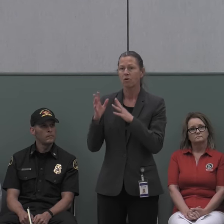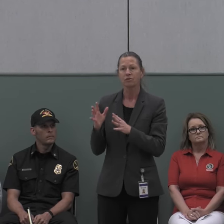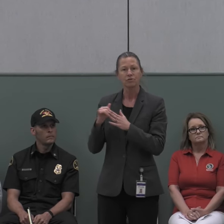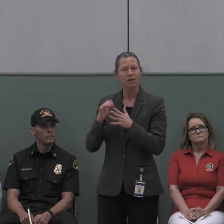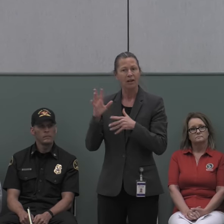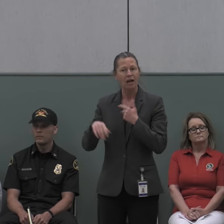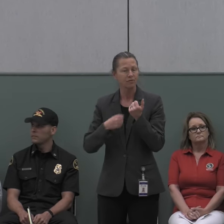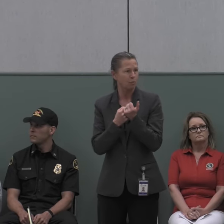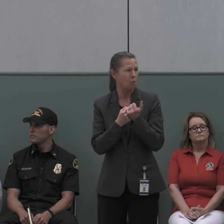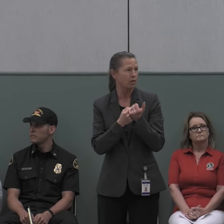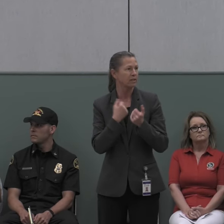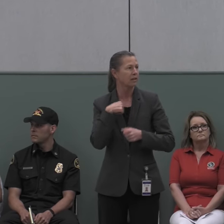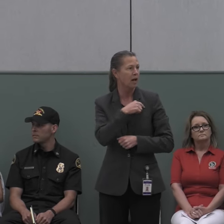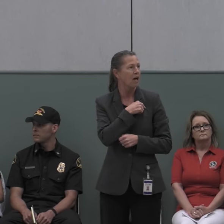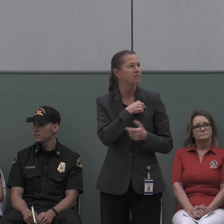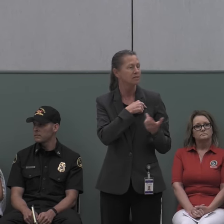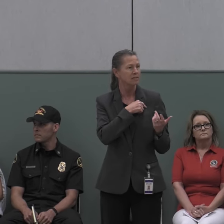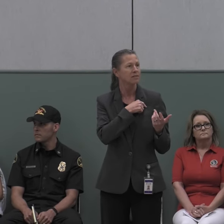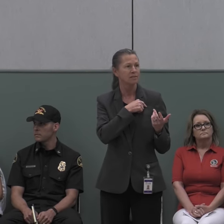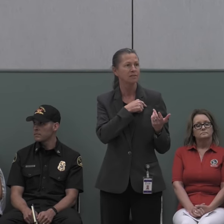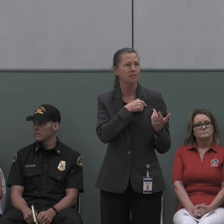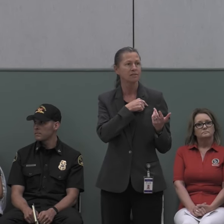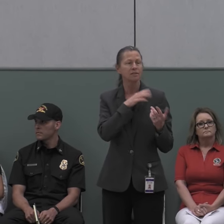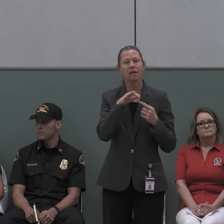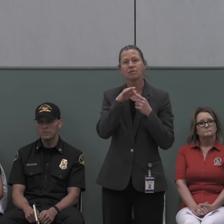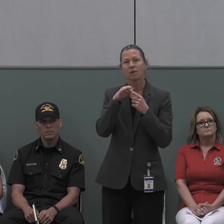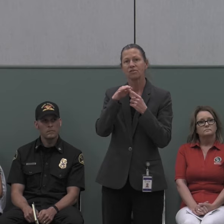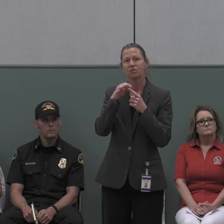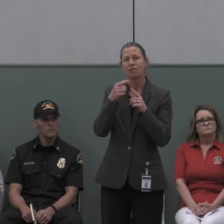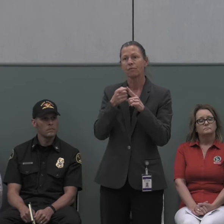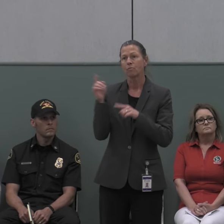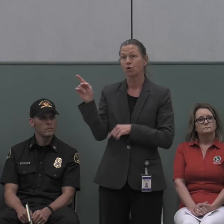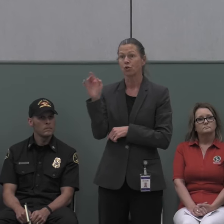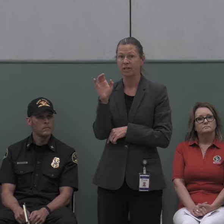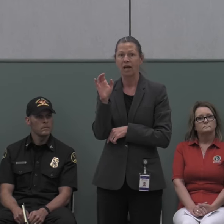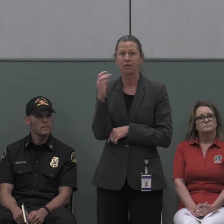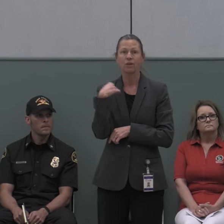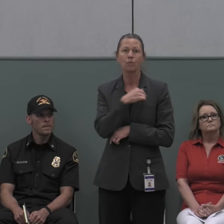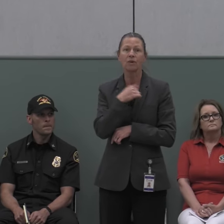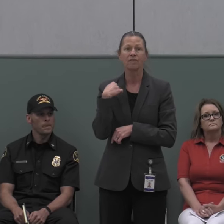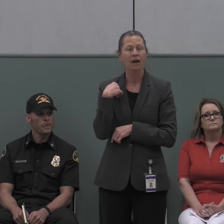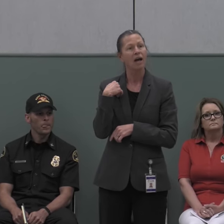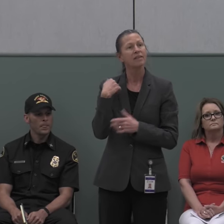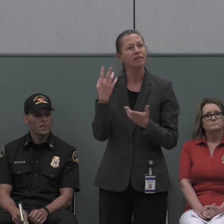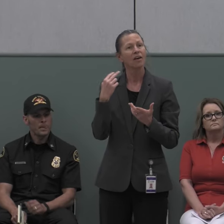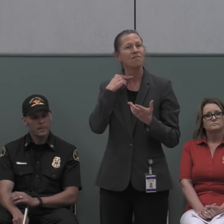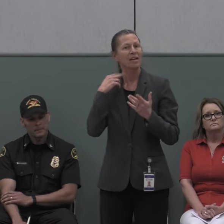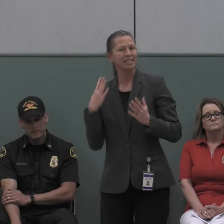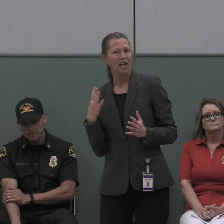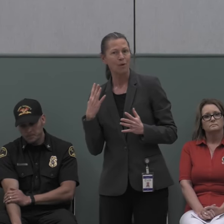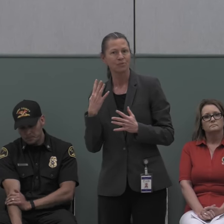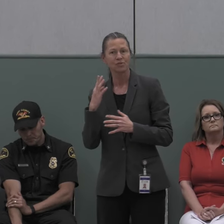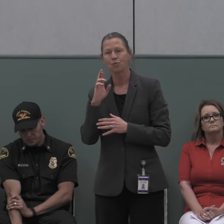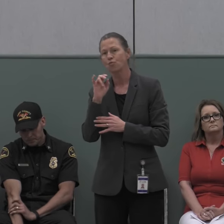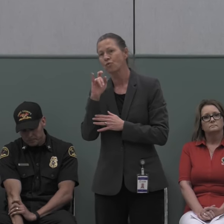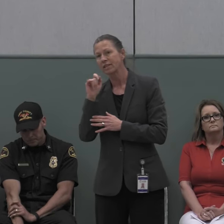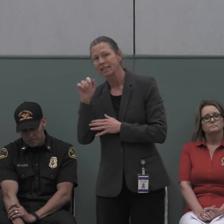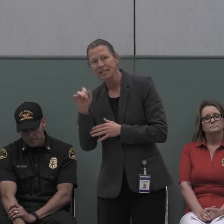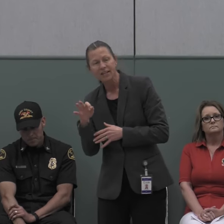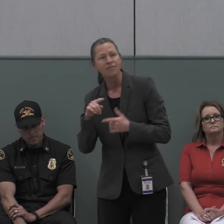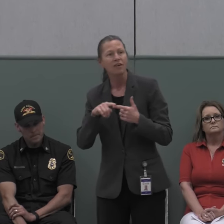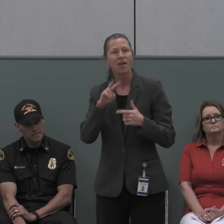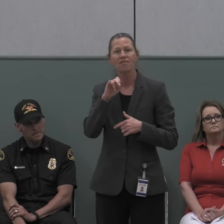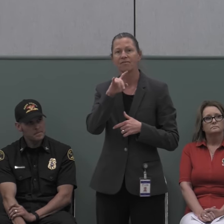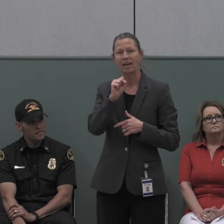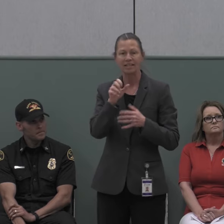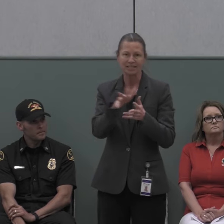support of your community. But especially from Kern County, we've had the Victims Relief, the Adventist Disaster Services,